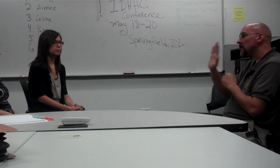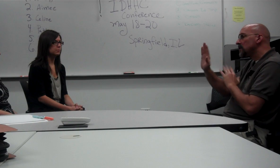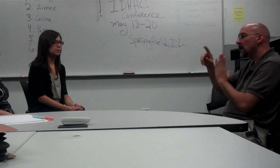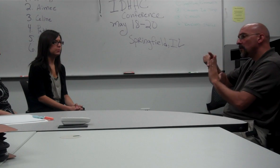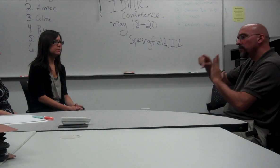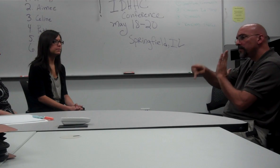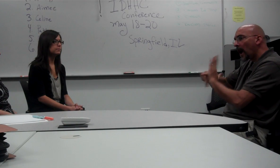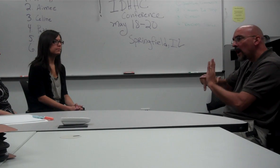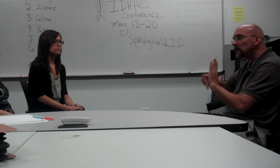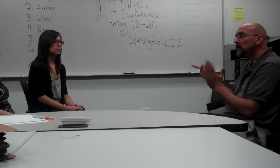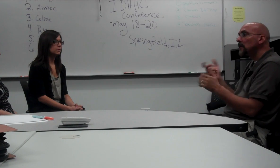hearing people.